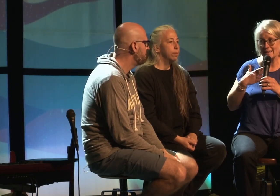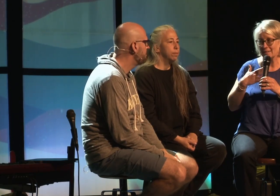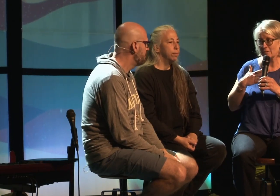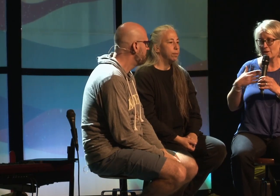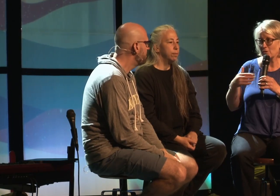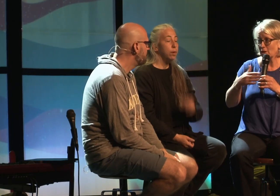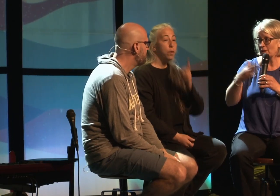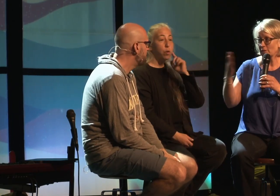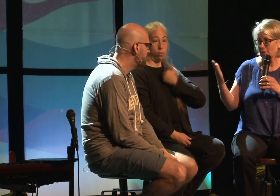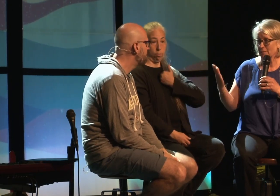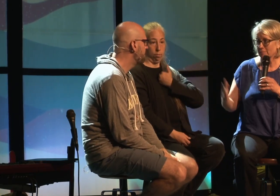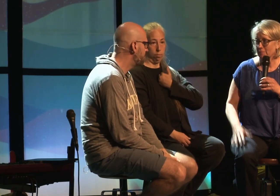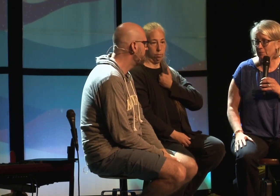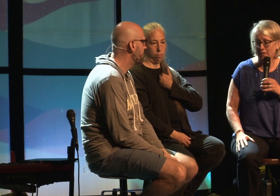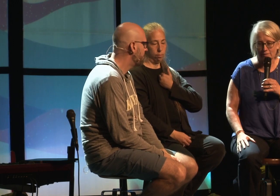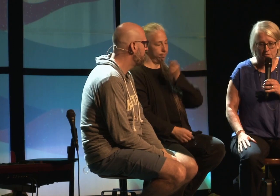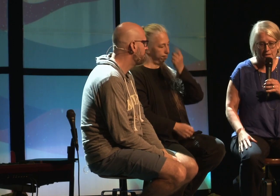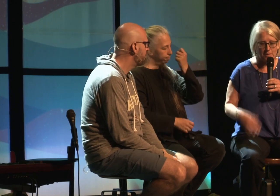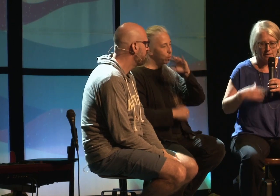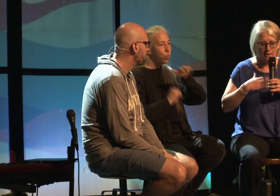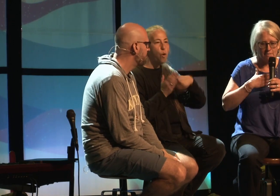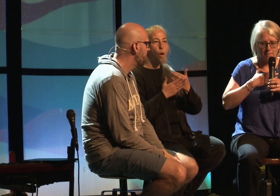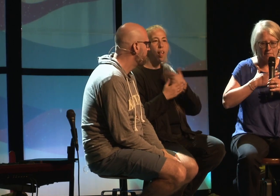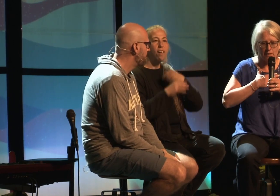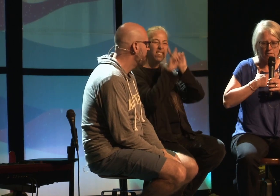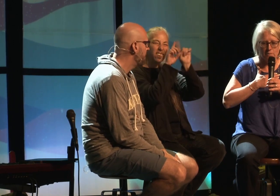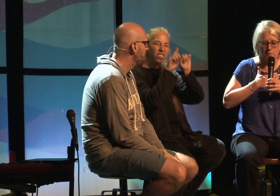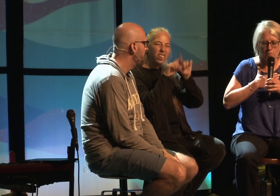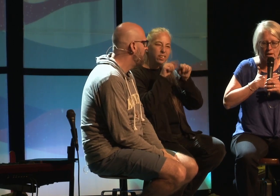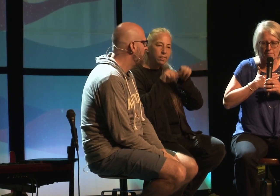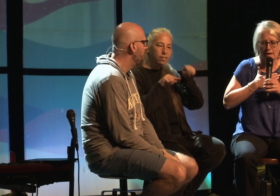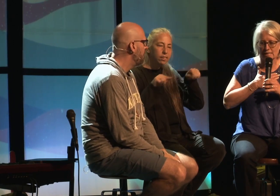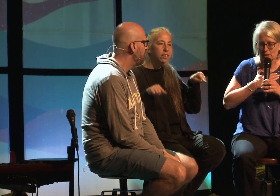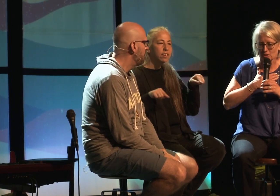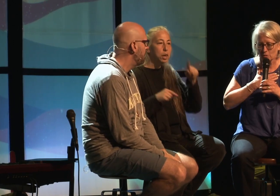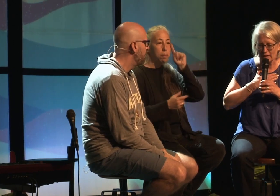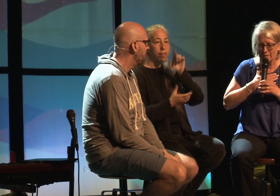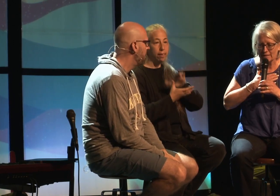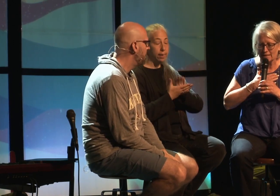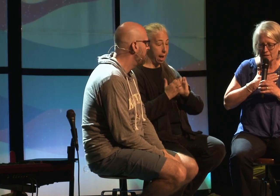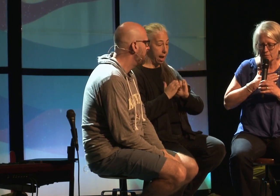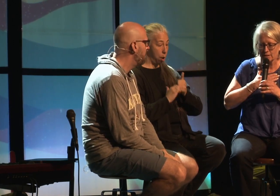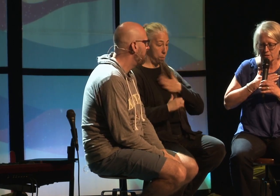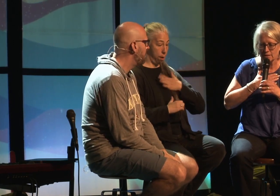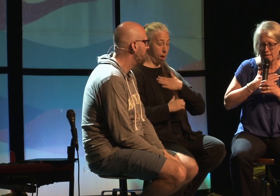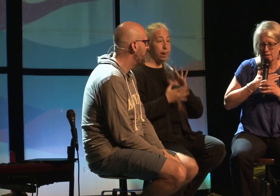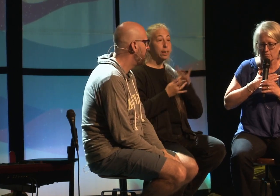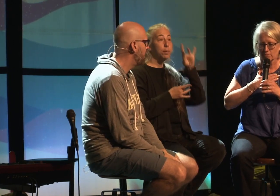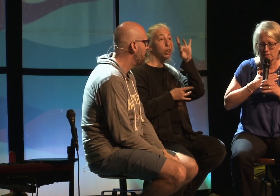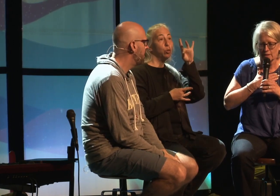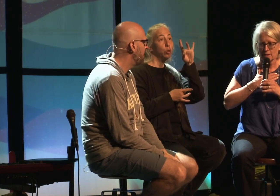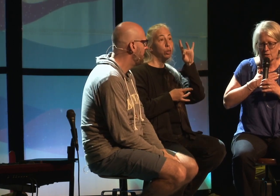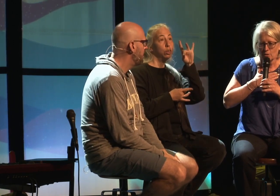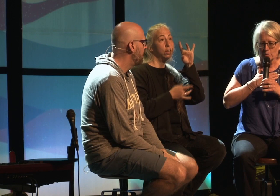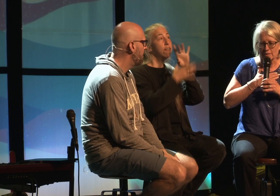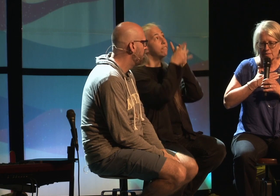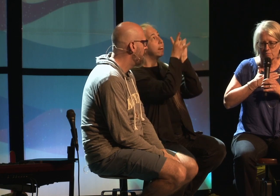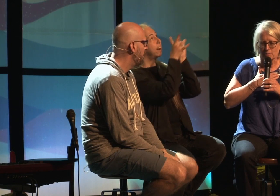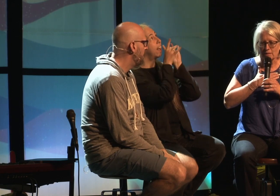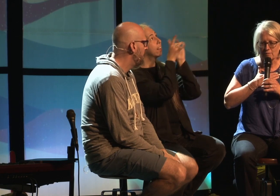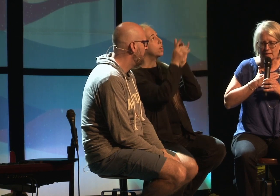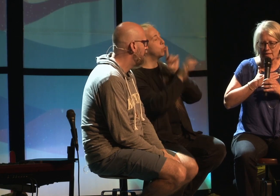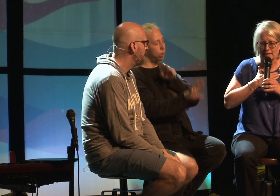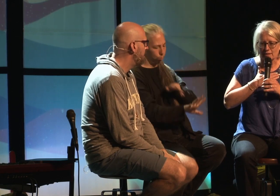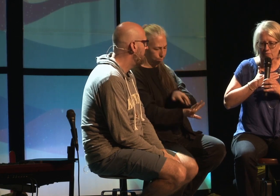for me, and I know we all have different beliefs, right? But like the way my spiritual vitality really started taking root